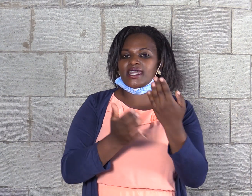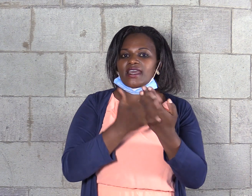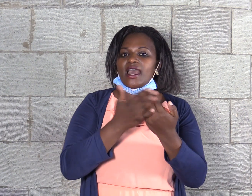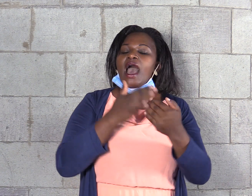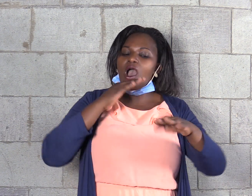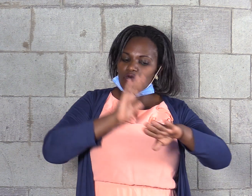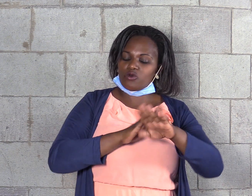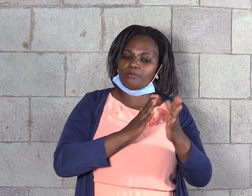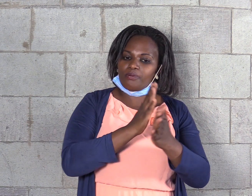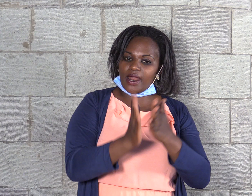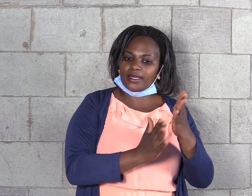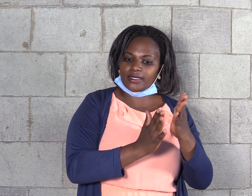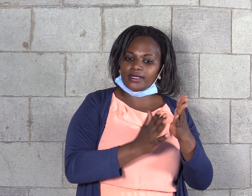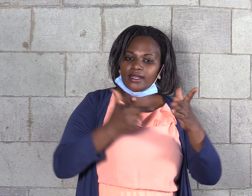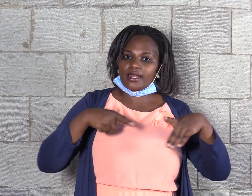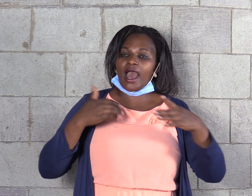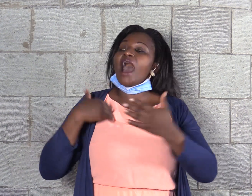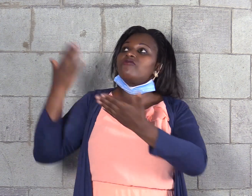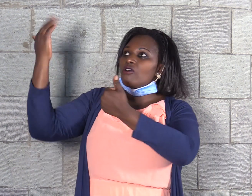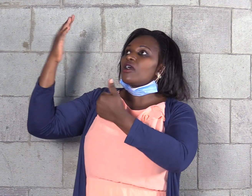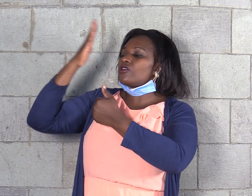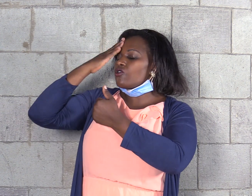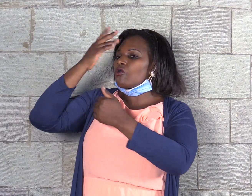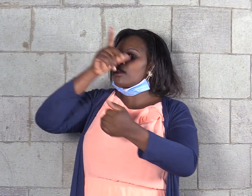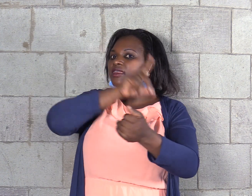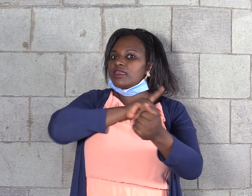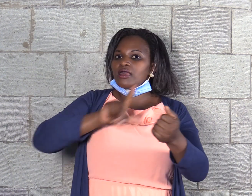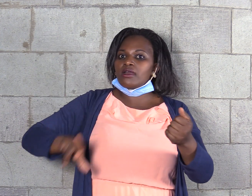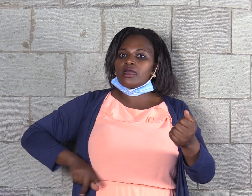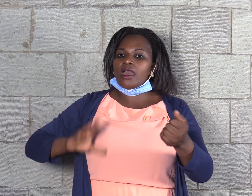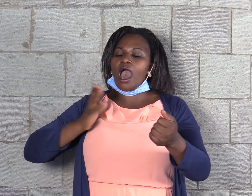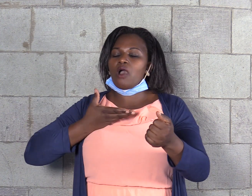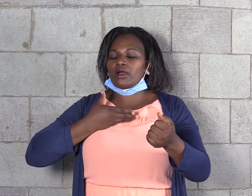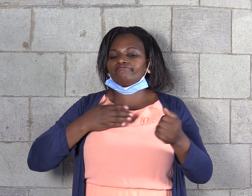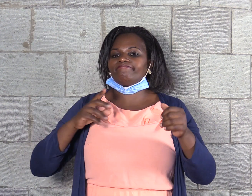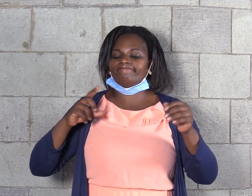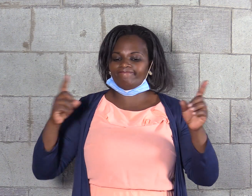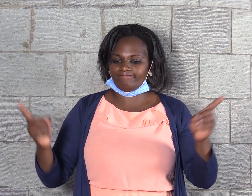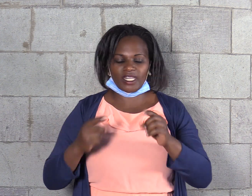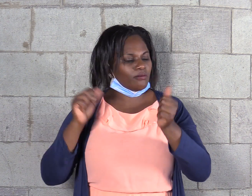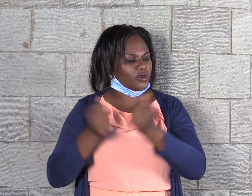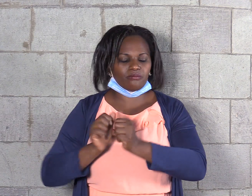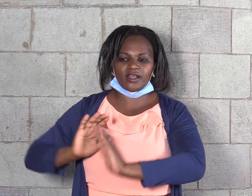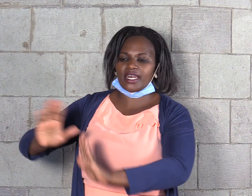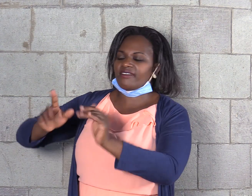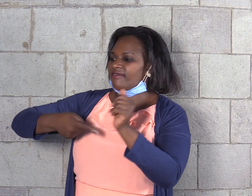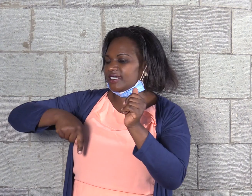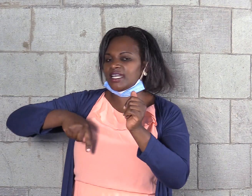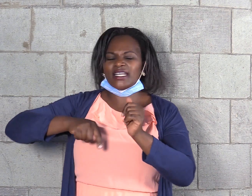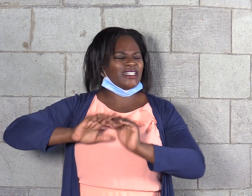for us. So let's have hope and know that the Lord is our shepherd. He will not leave us. He will not forsake us. Even when